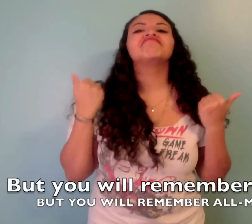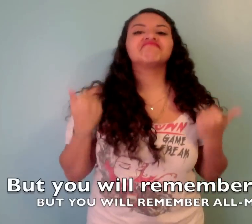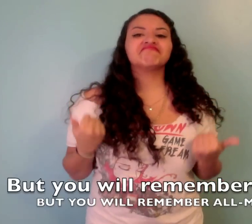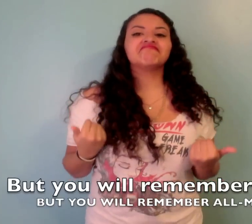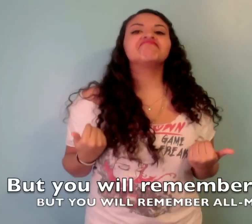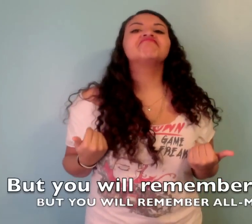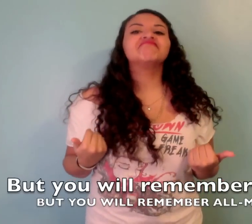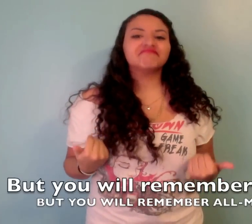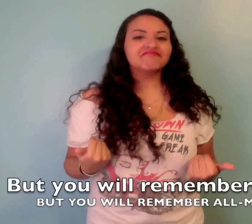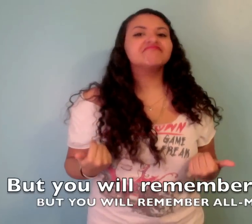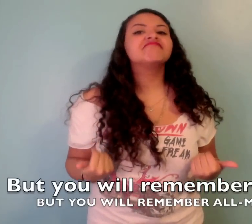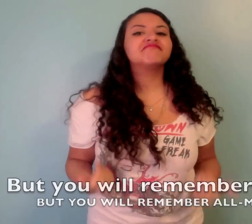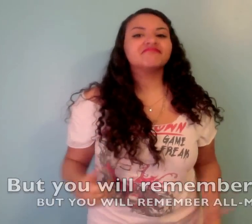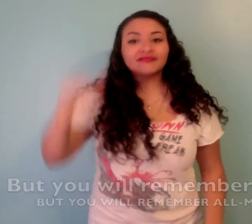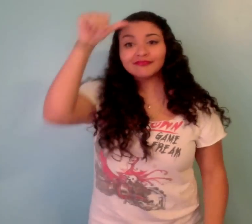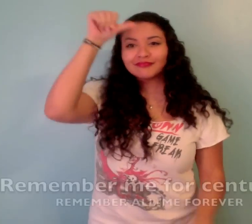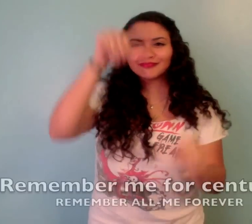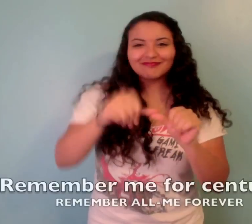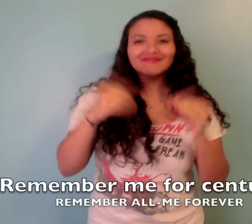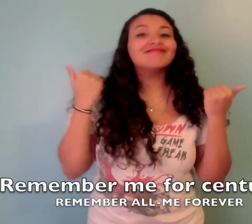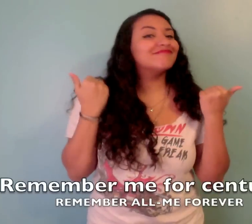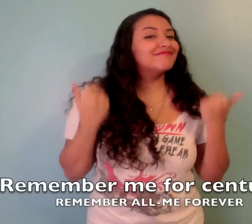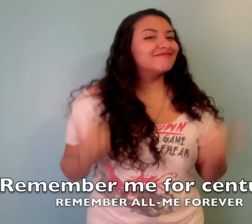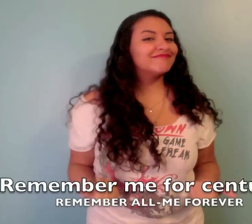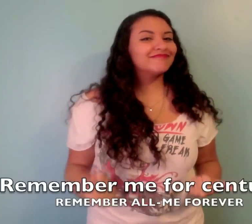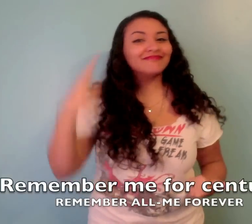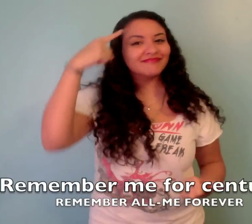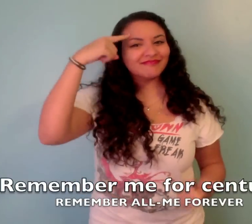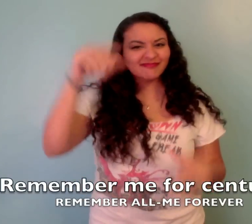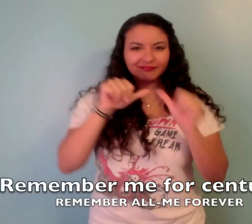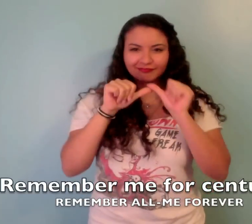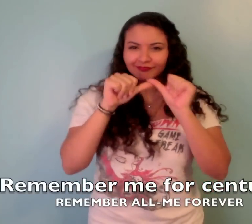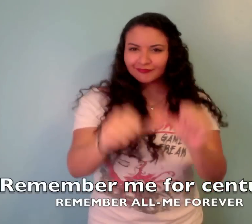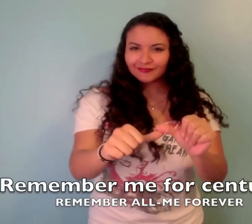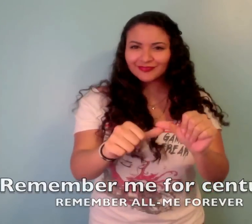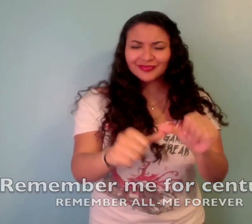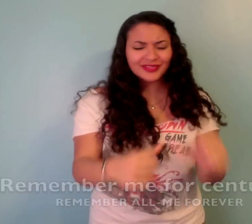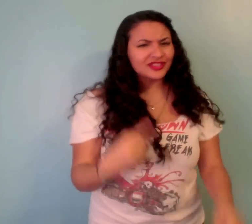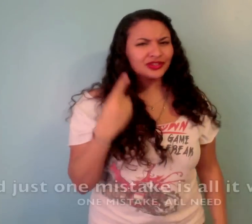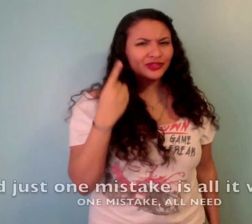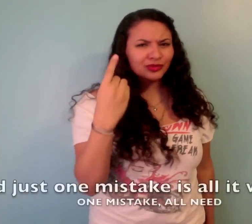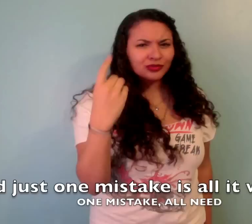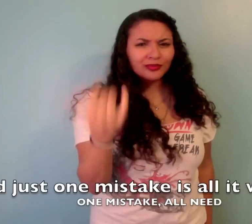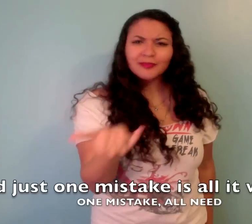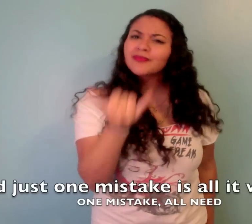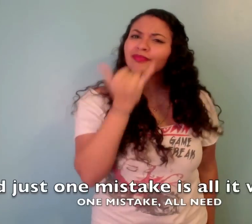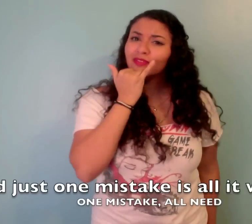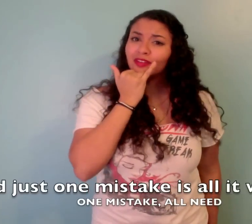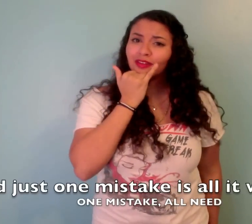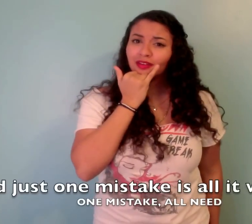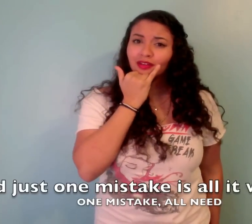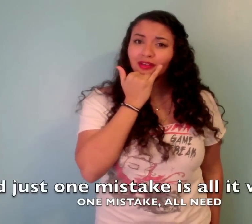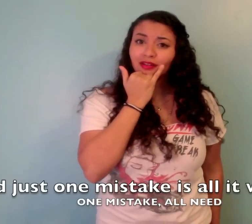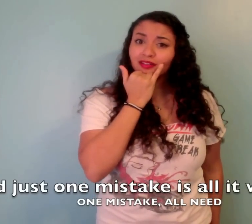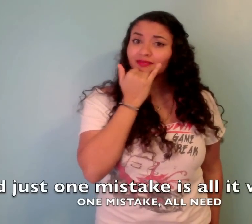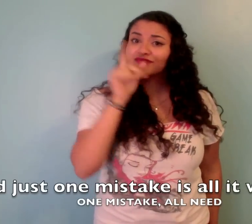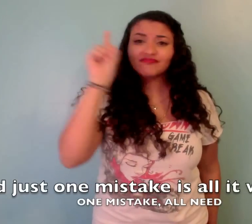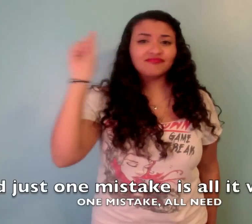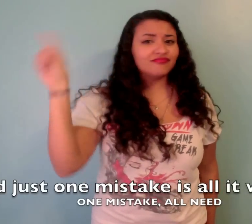me, remember me for centuries Just one mistake is